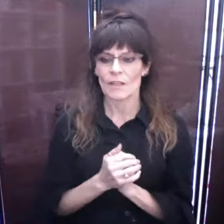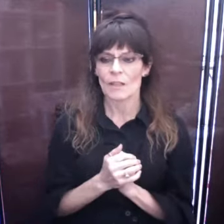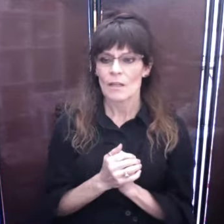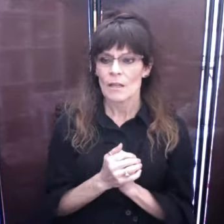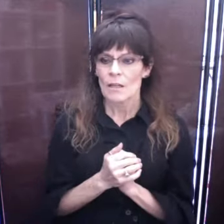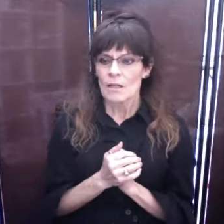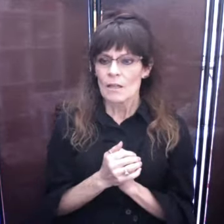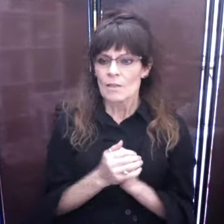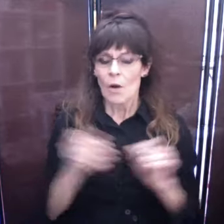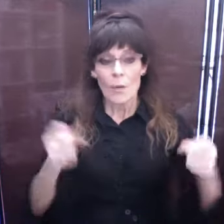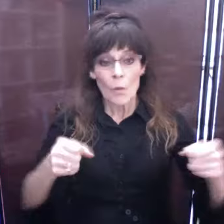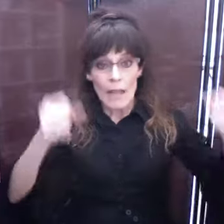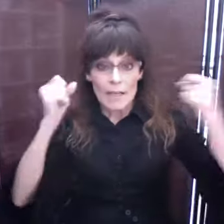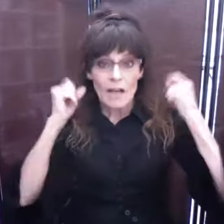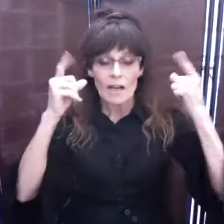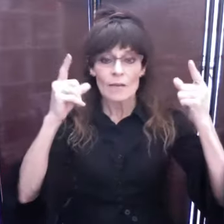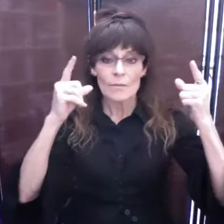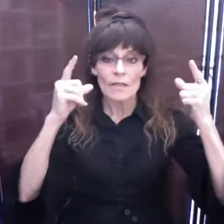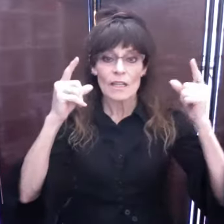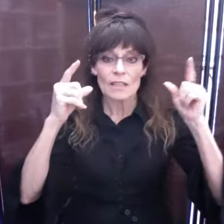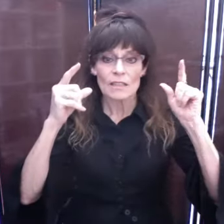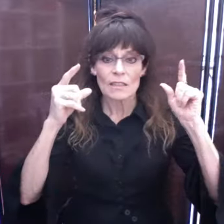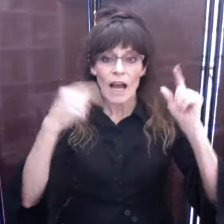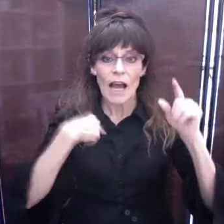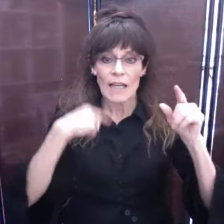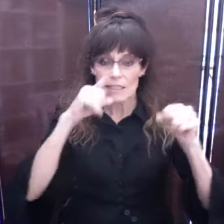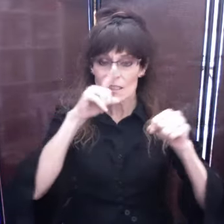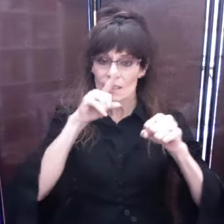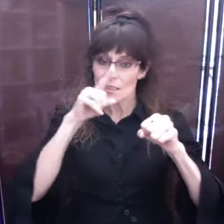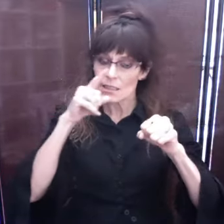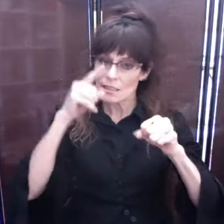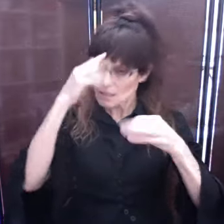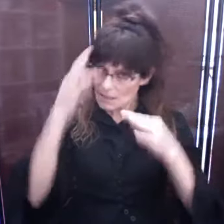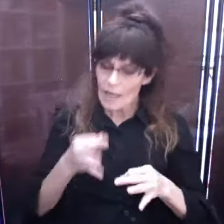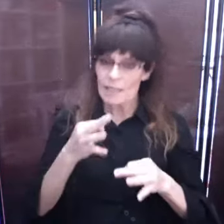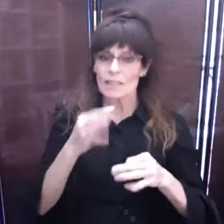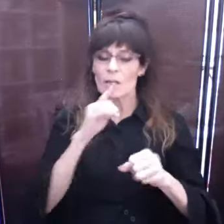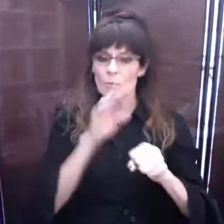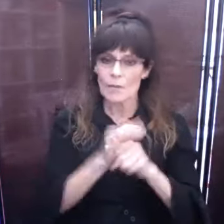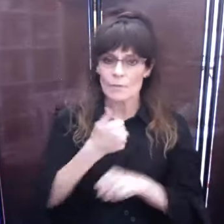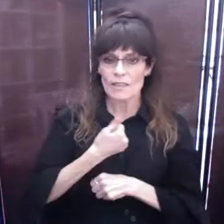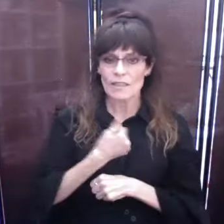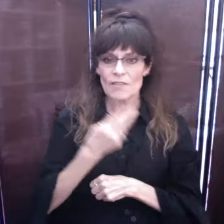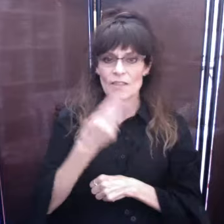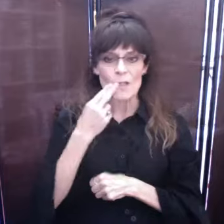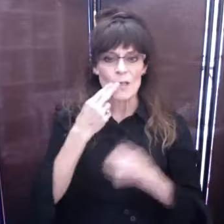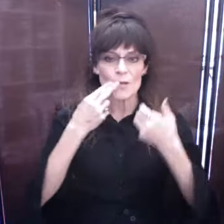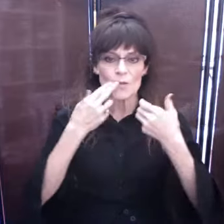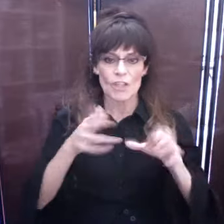and he asked me to quit smoking. I made a commitment to myself right then and there. I wasn't going to smoke any more cigarettes. I don't want my fingers cut. Are you kidding